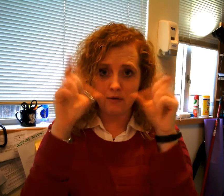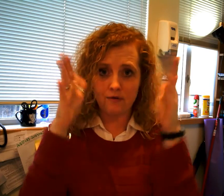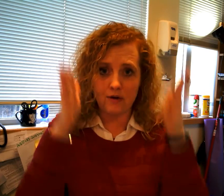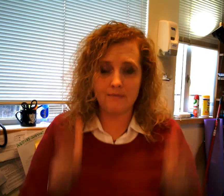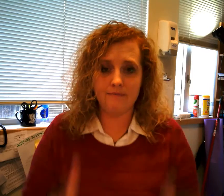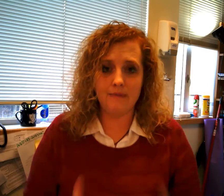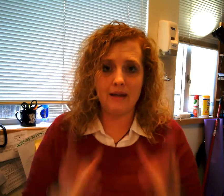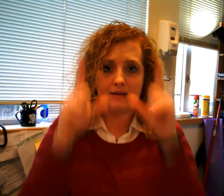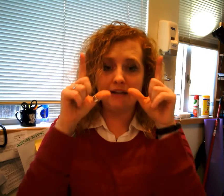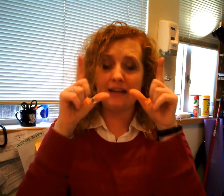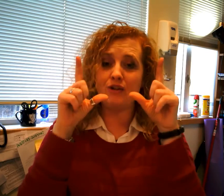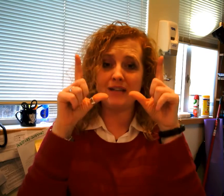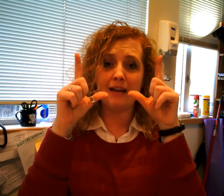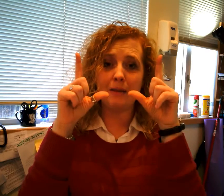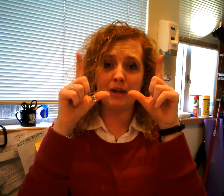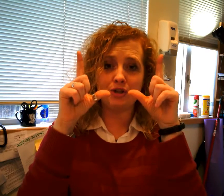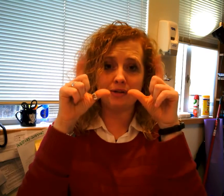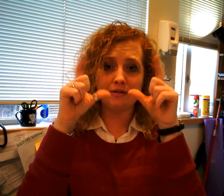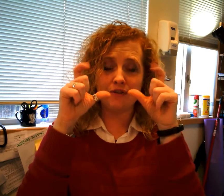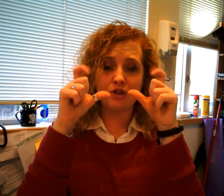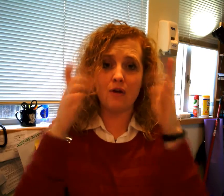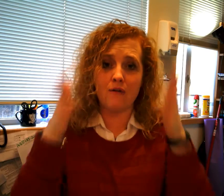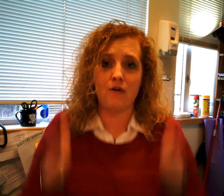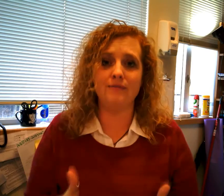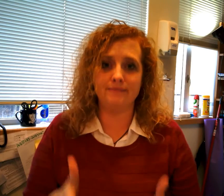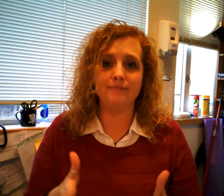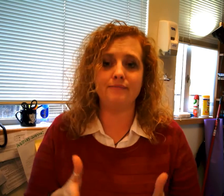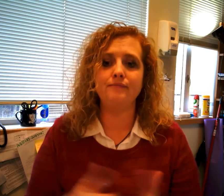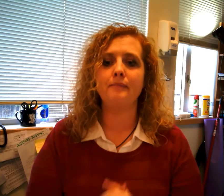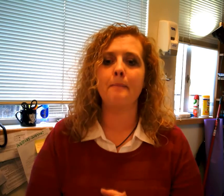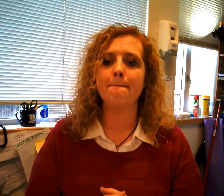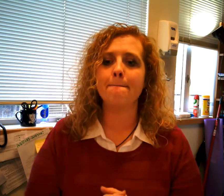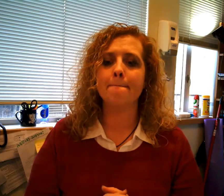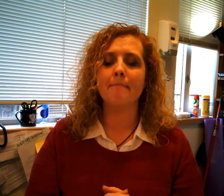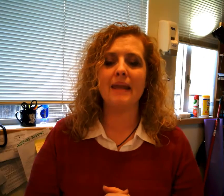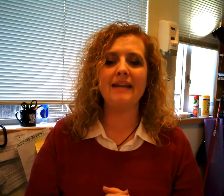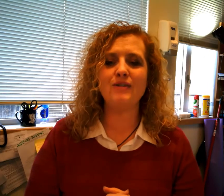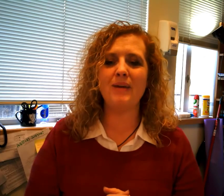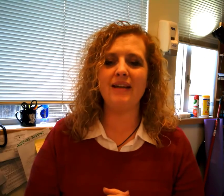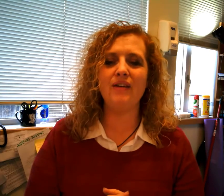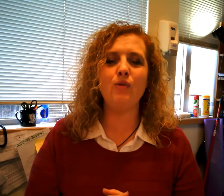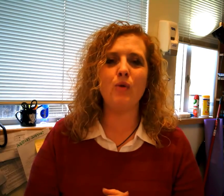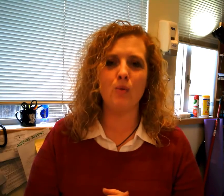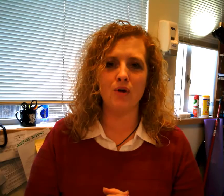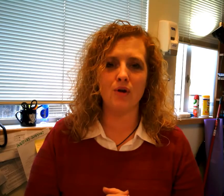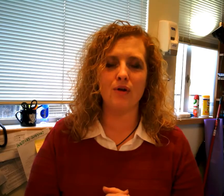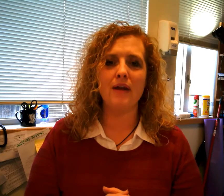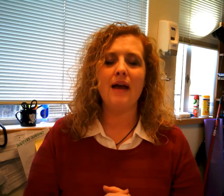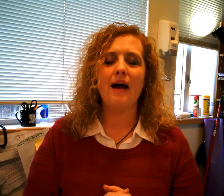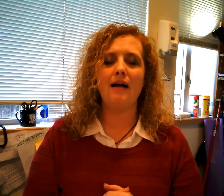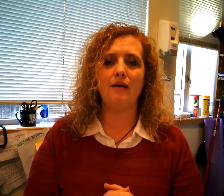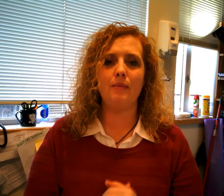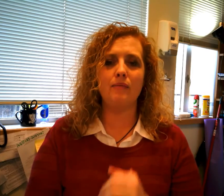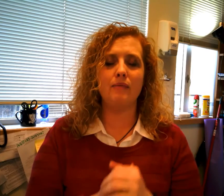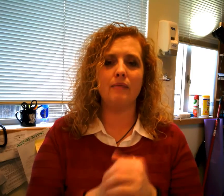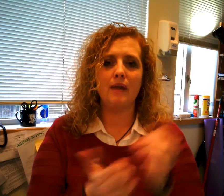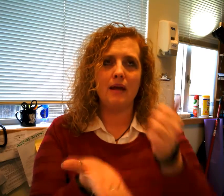photographer. Like you're taking a picture, photographer. Next one is woodworker.